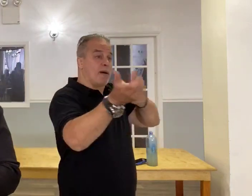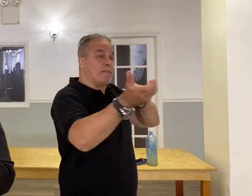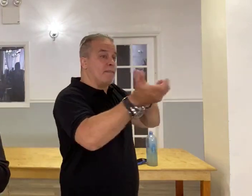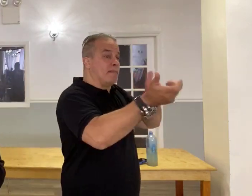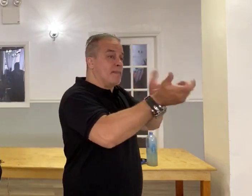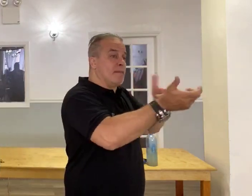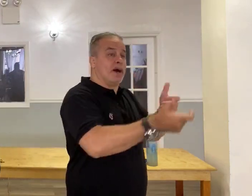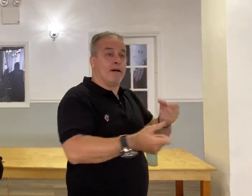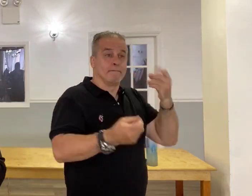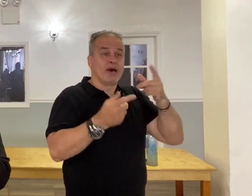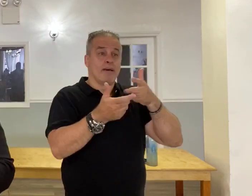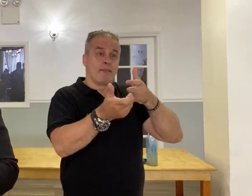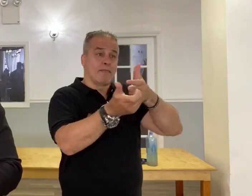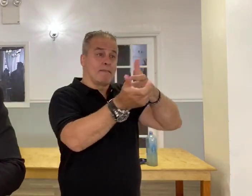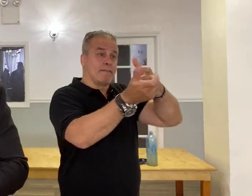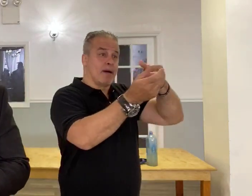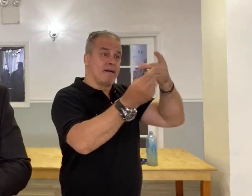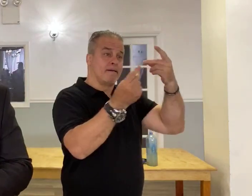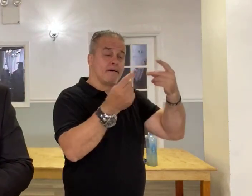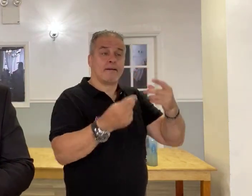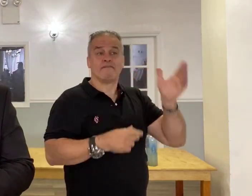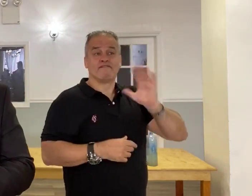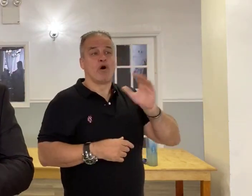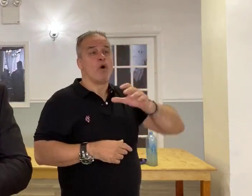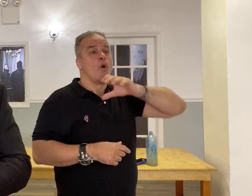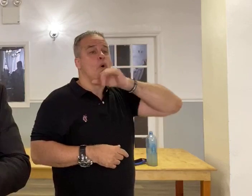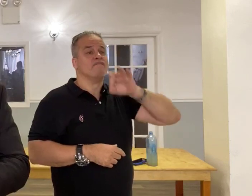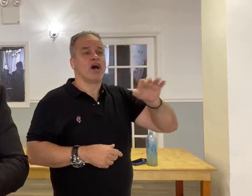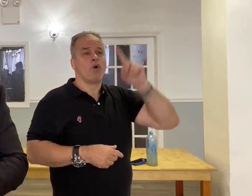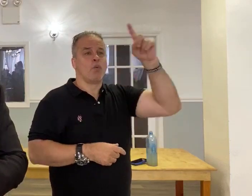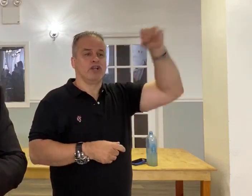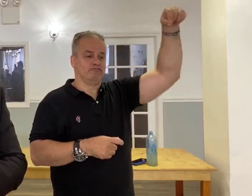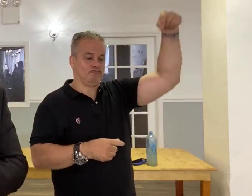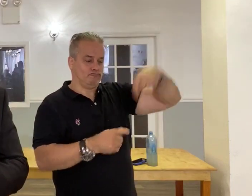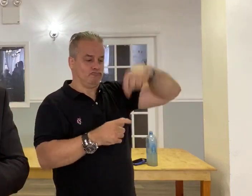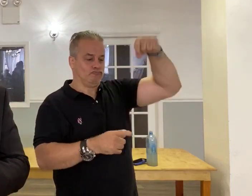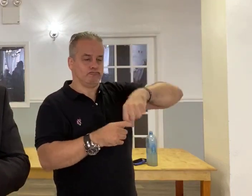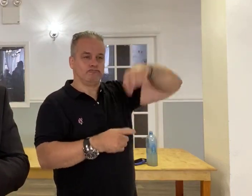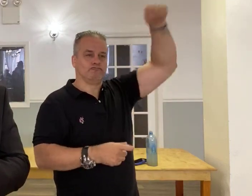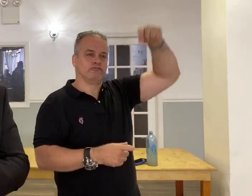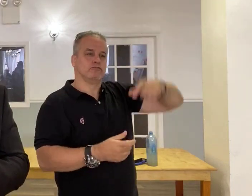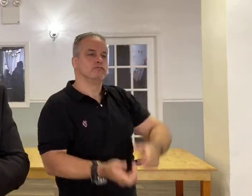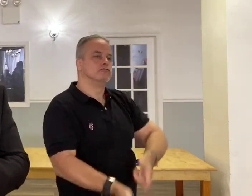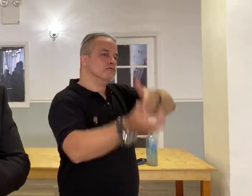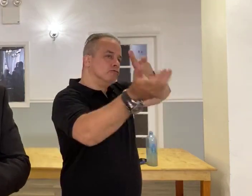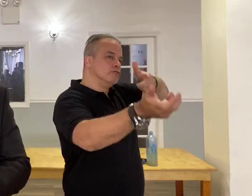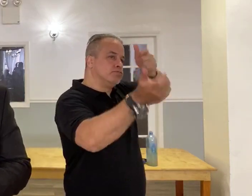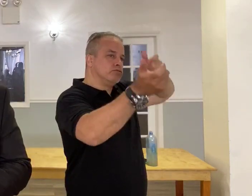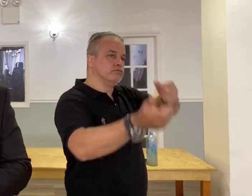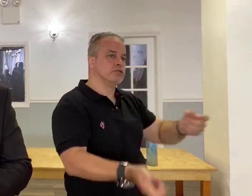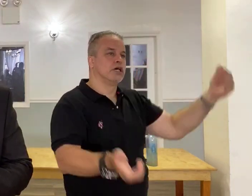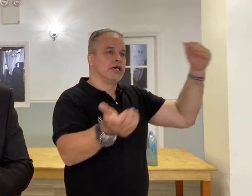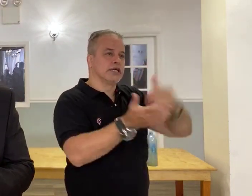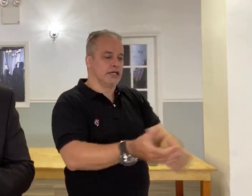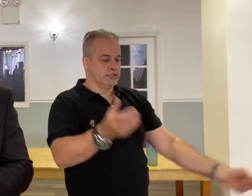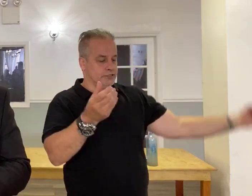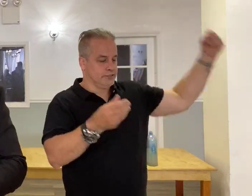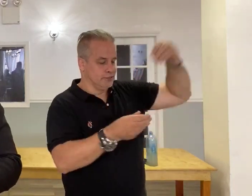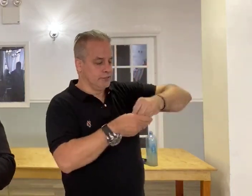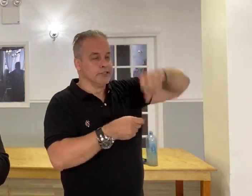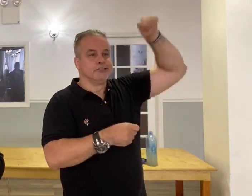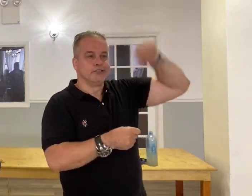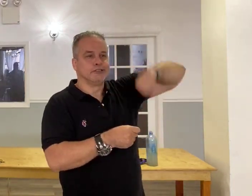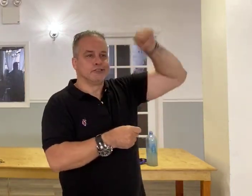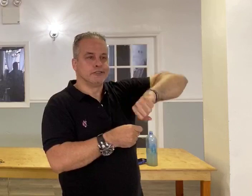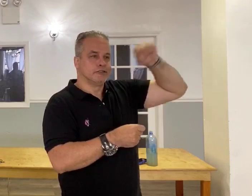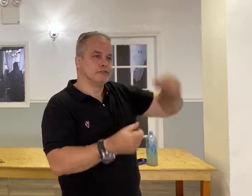to this day. The cause was noble. The point was to free the slaves